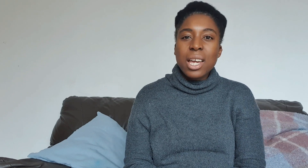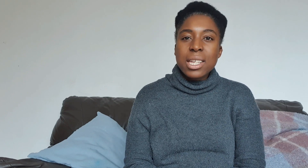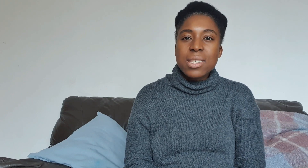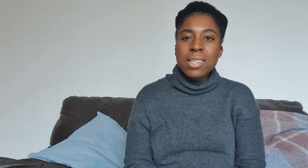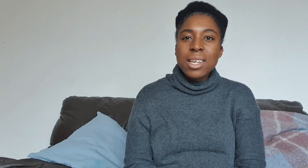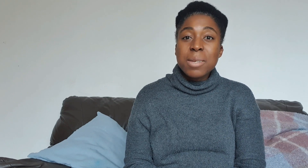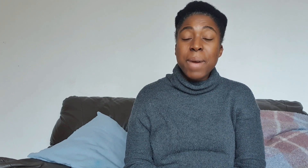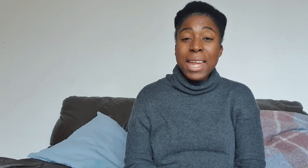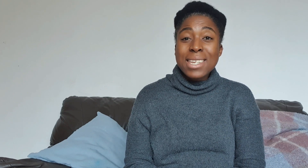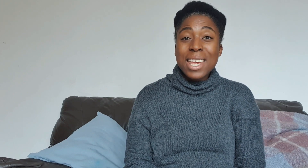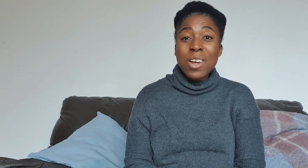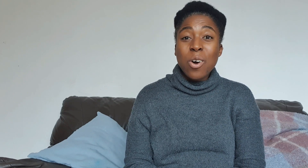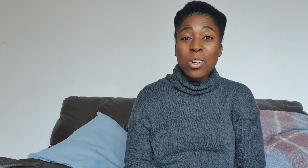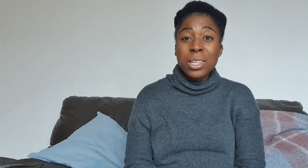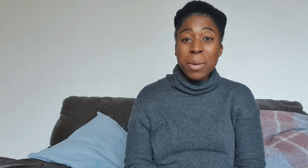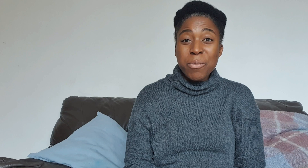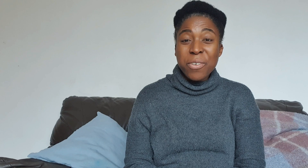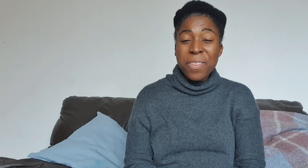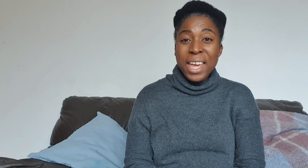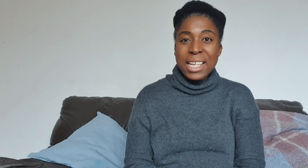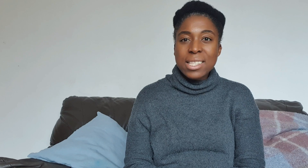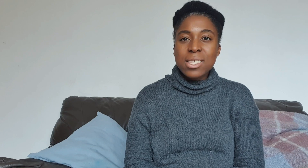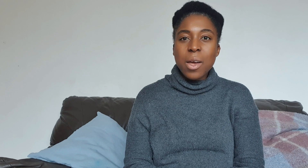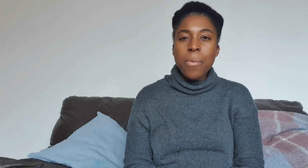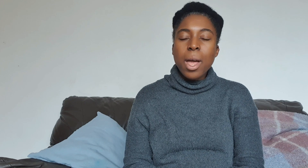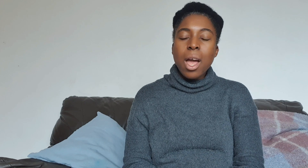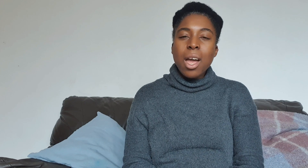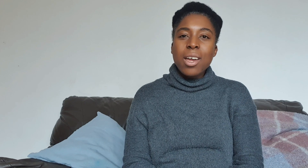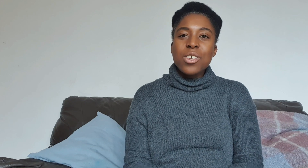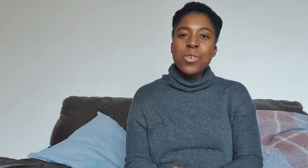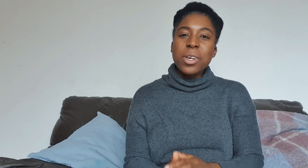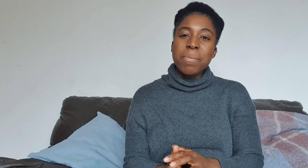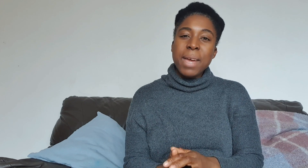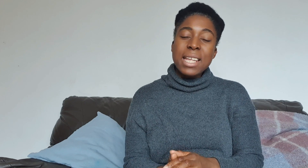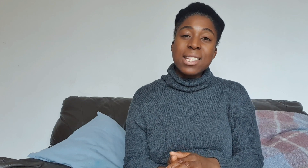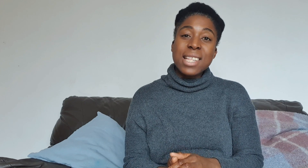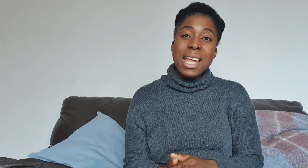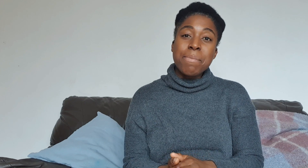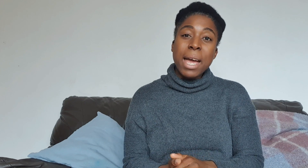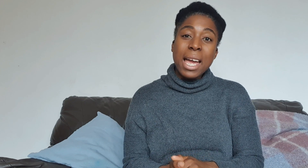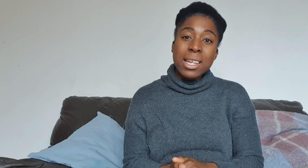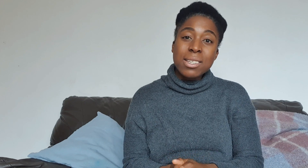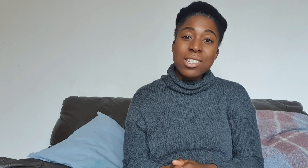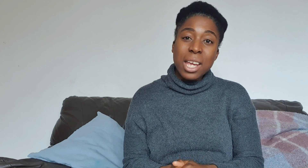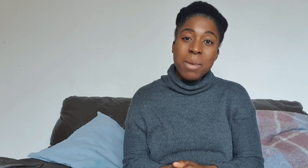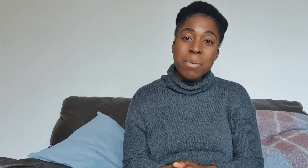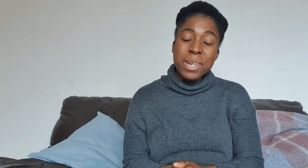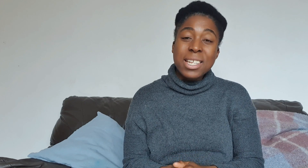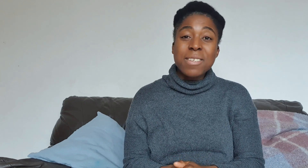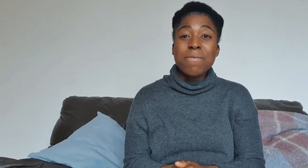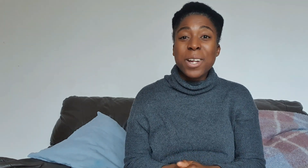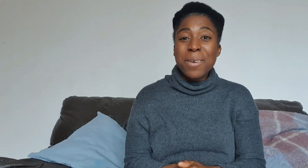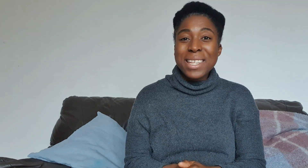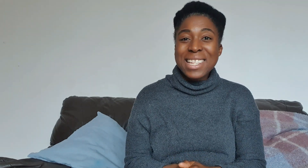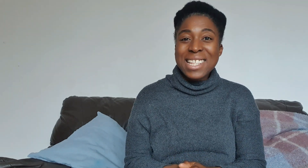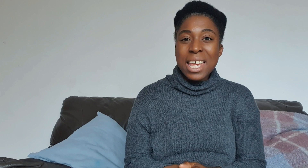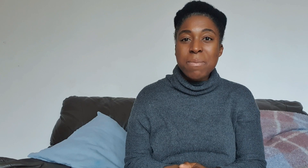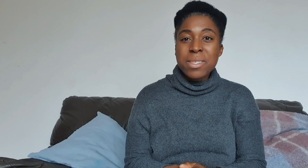signs depending on a number of things. So you can make the same hand shape, but it doesn't follow it's the same